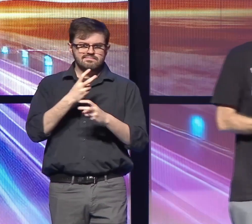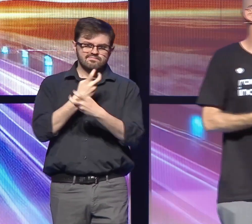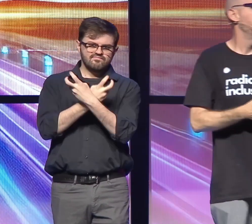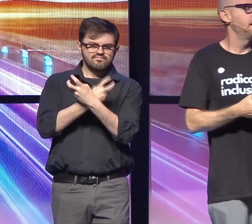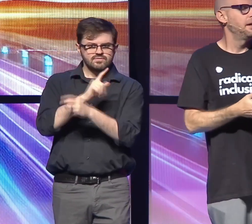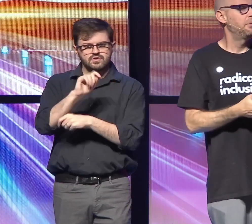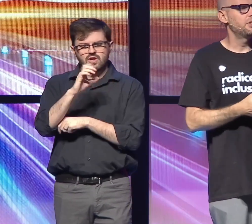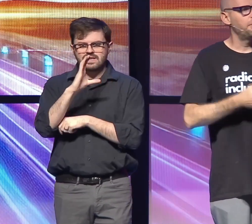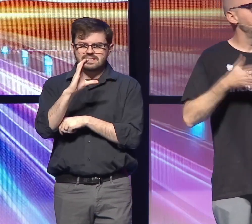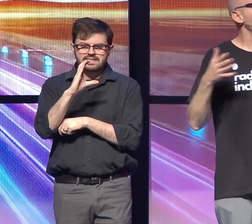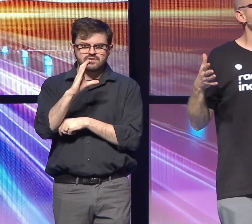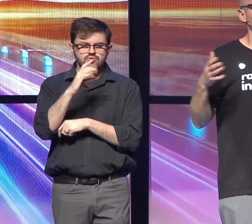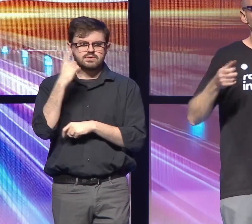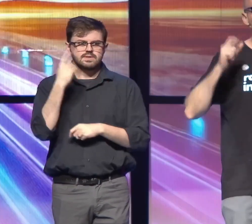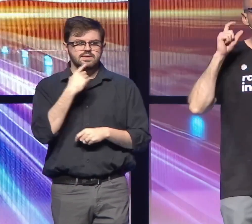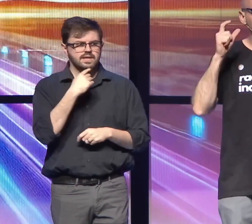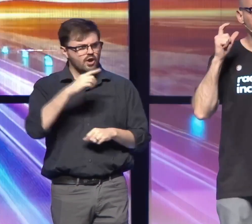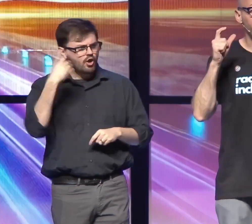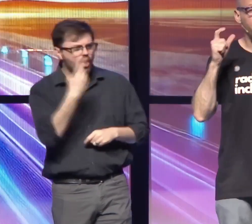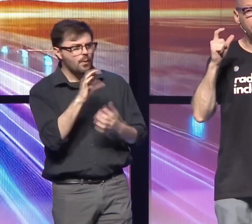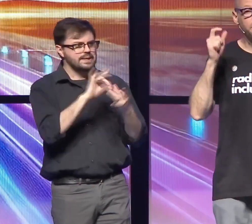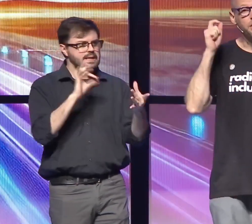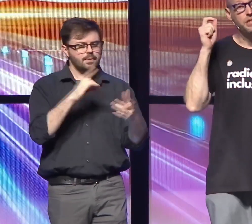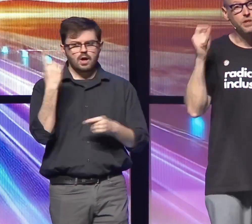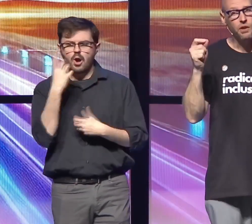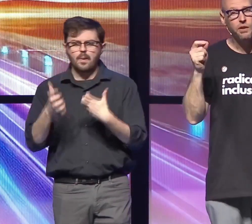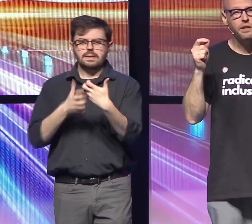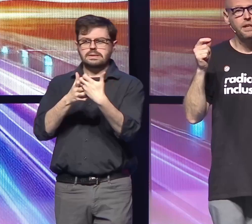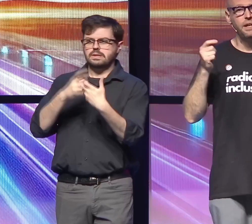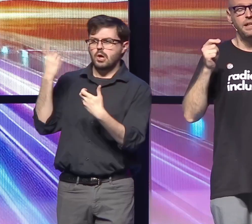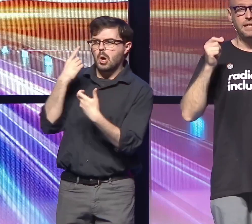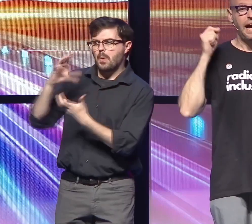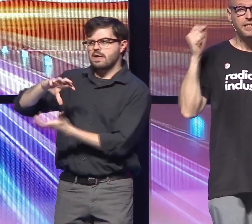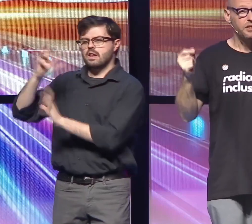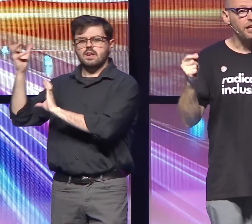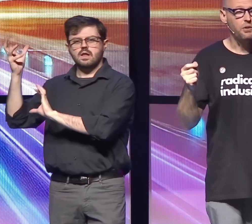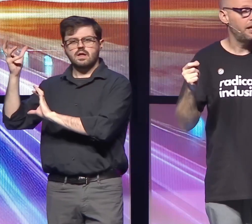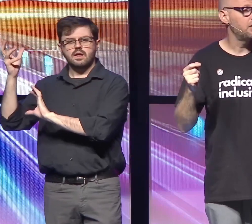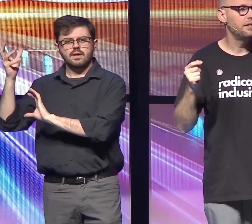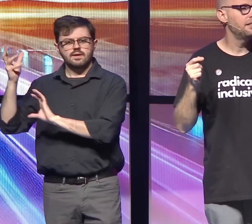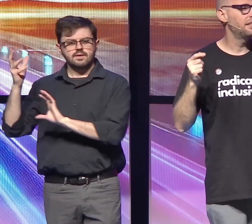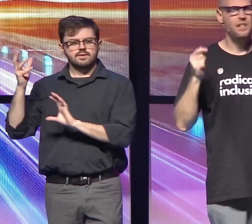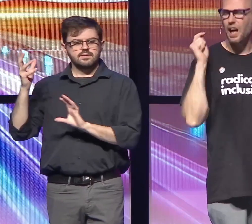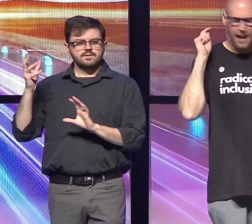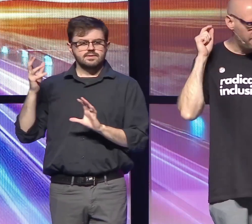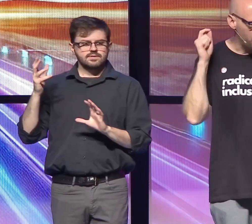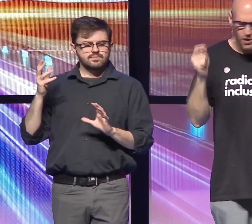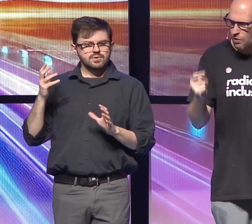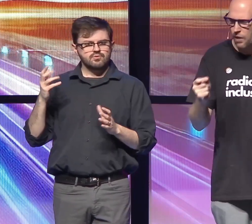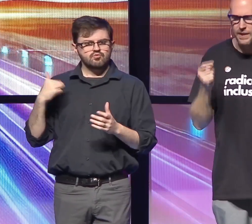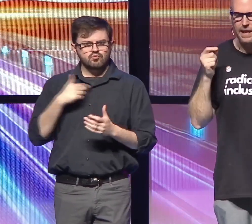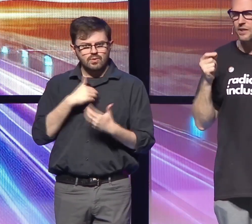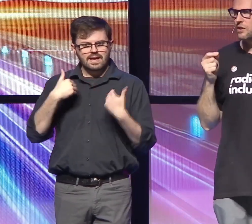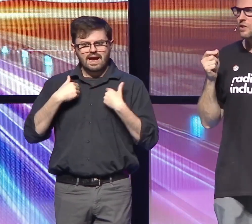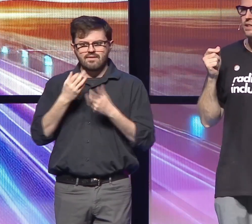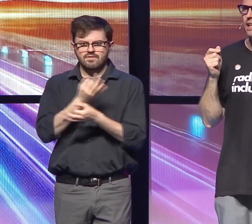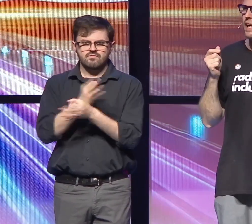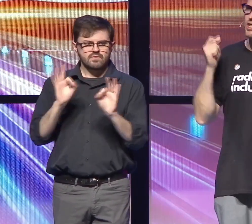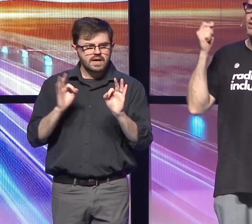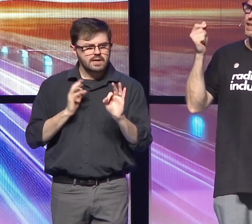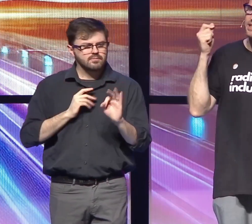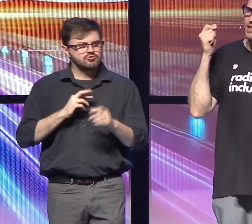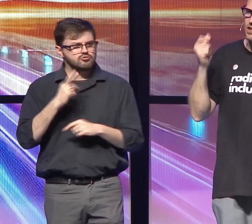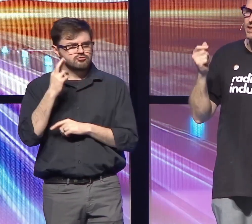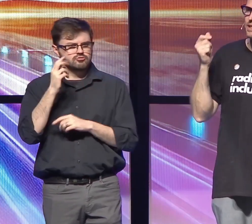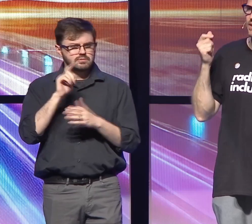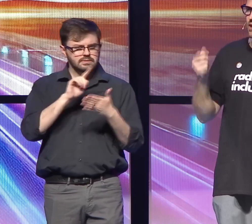subversive. But there's something beautiful about giving us the freedom to discern, to ask great questions, to not have to know all the answers, and